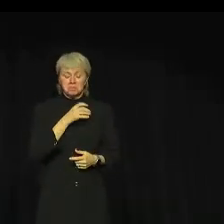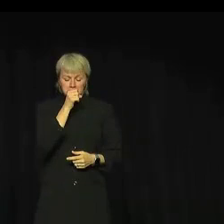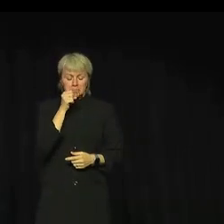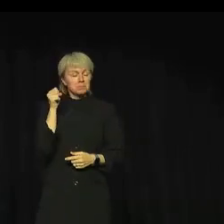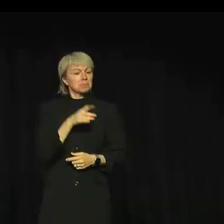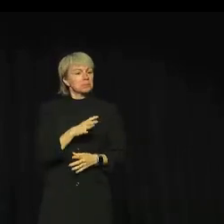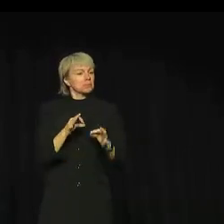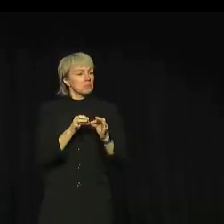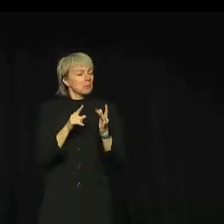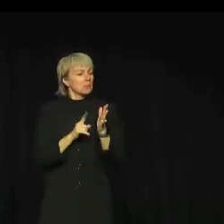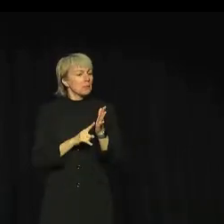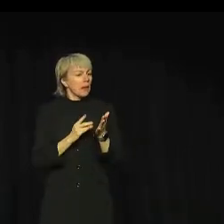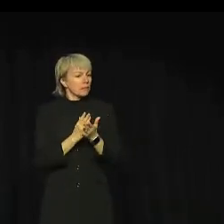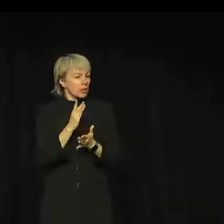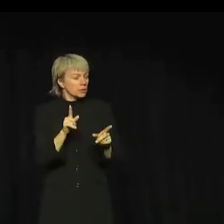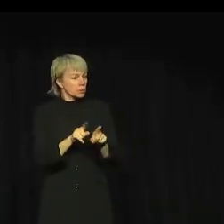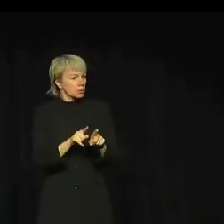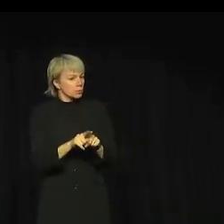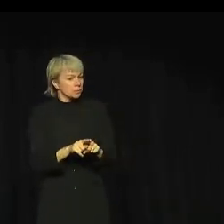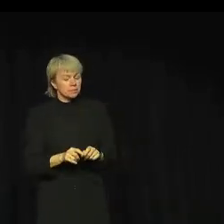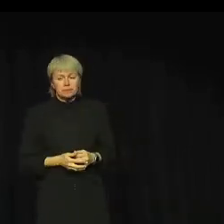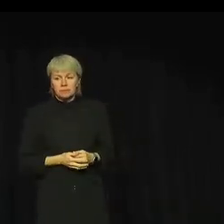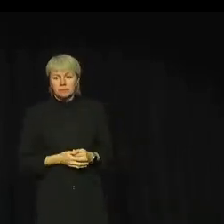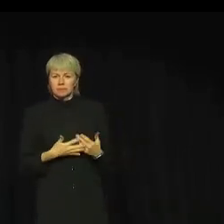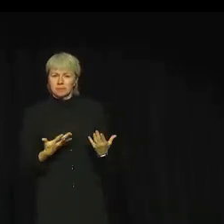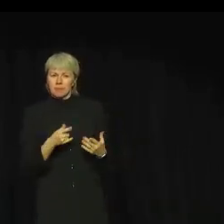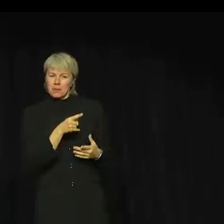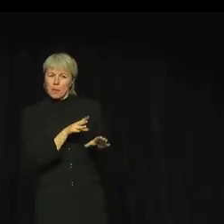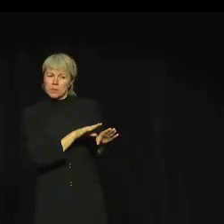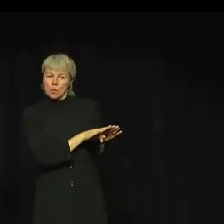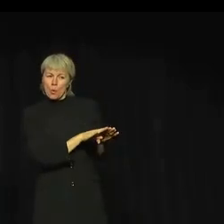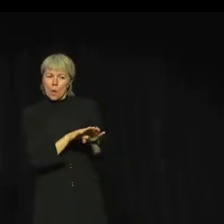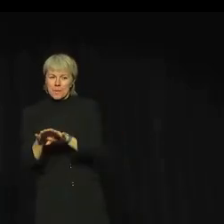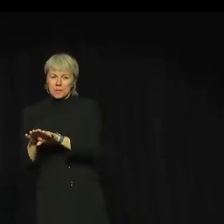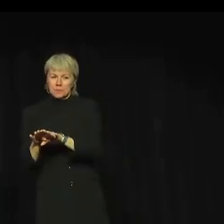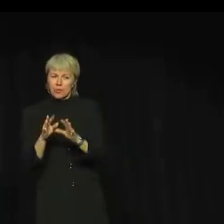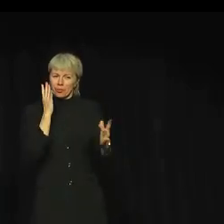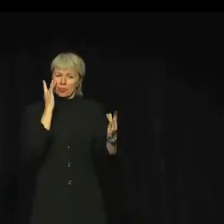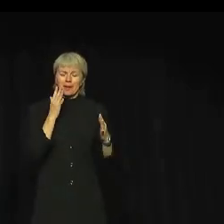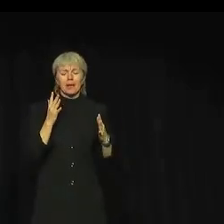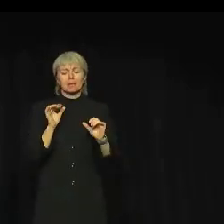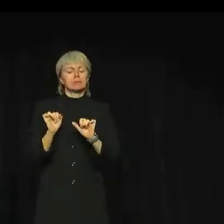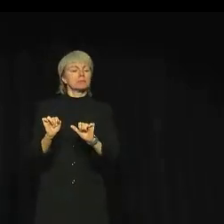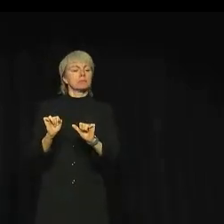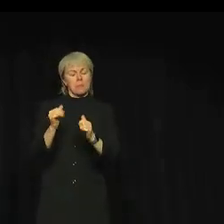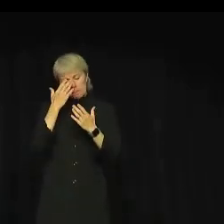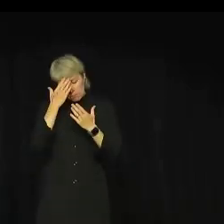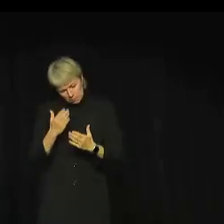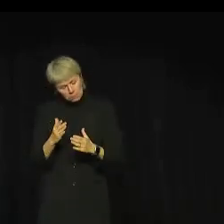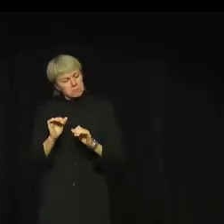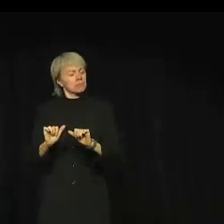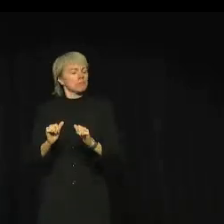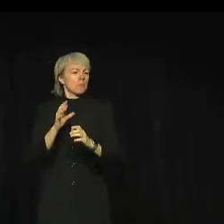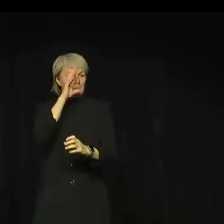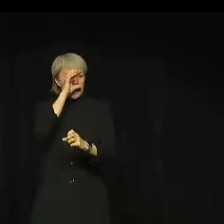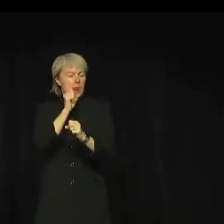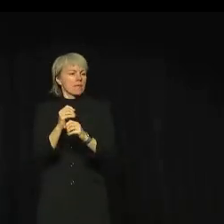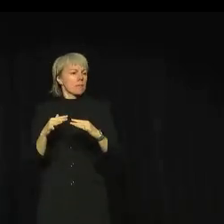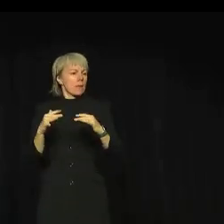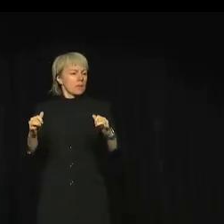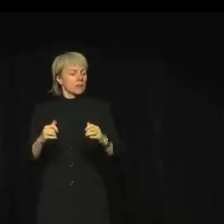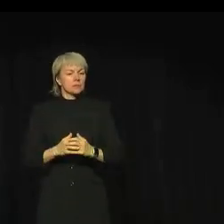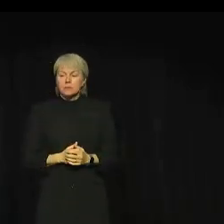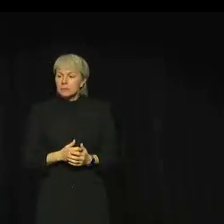Rights. And that was the common ground in Australia. Parliament will fix things up. Well, why did we have the